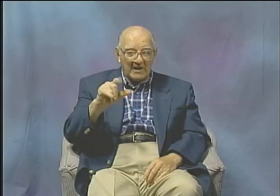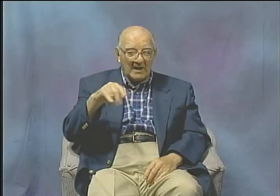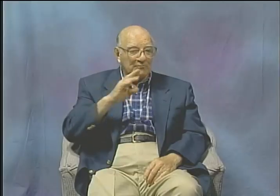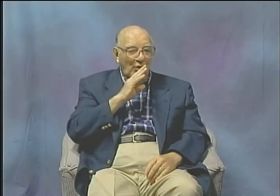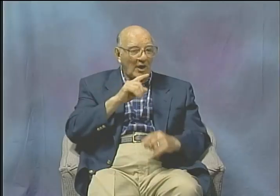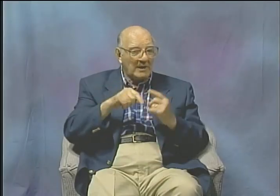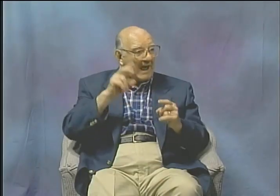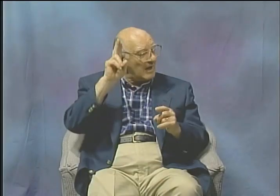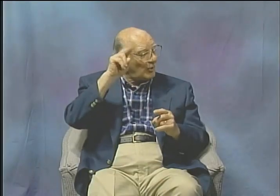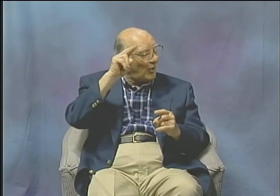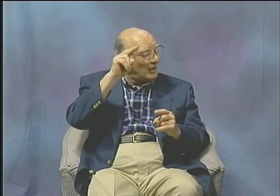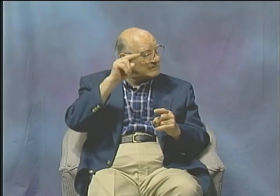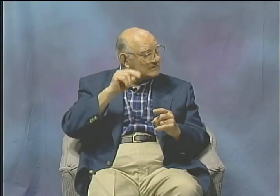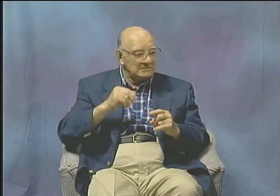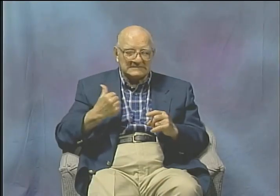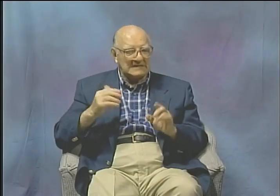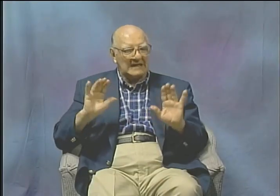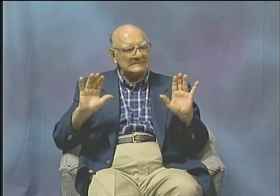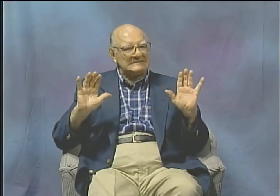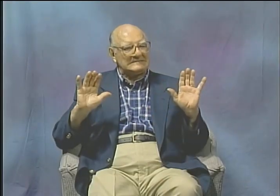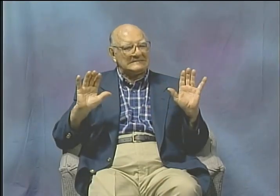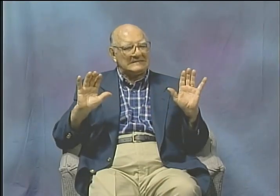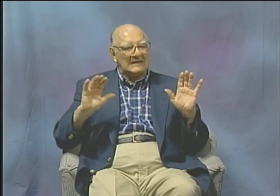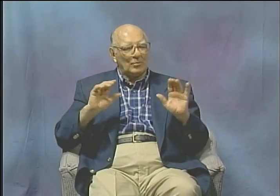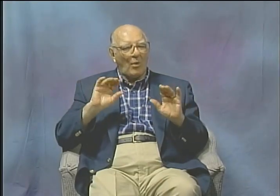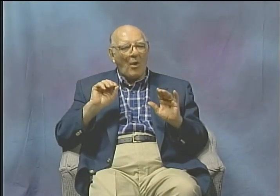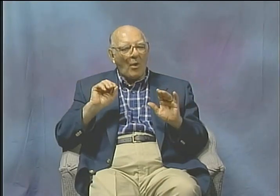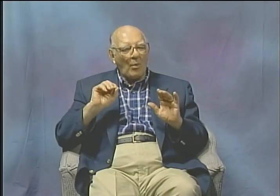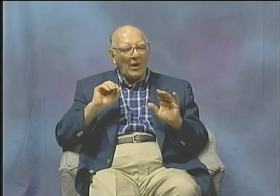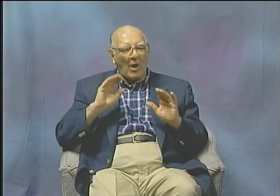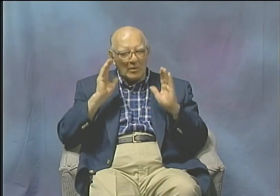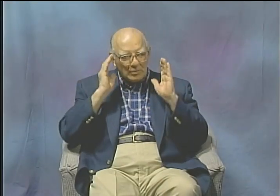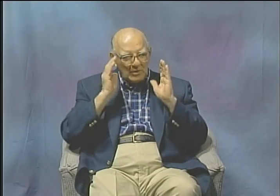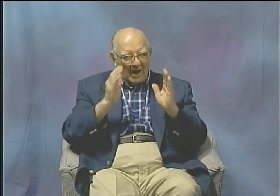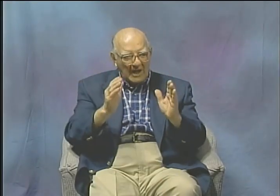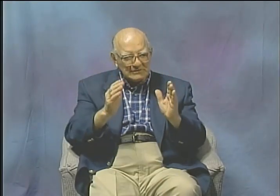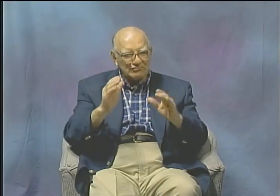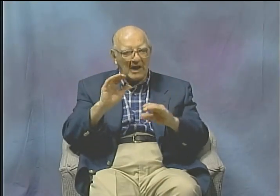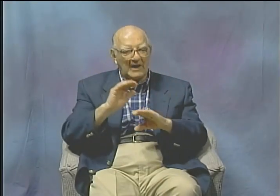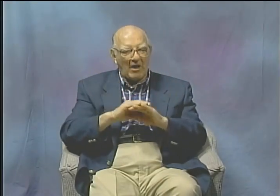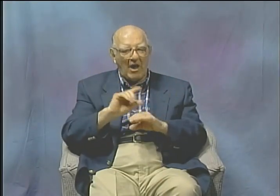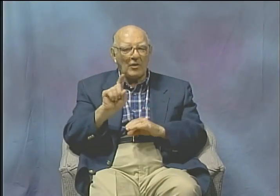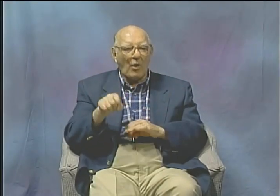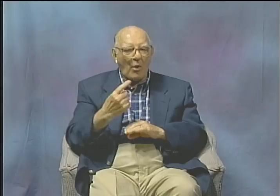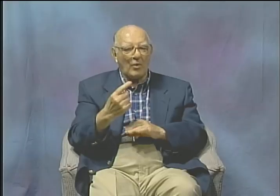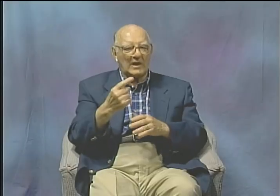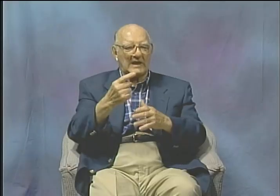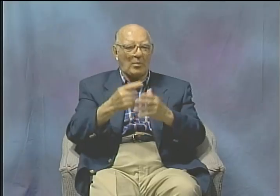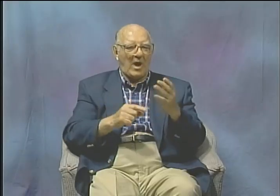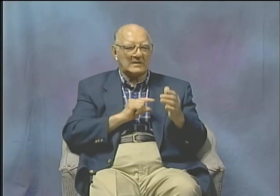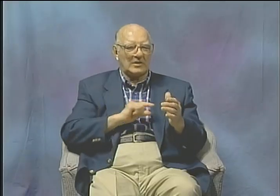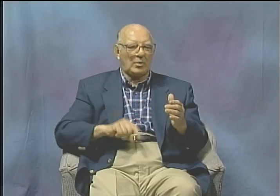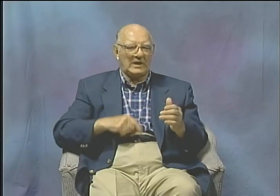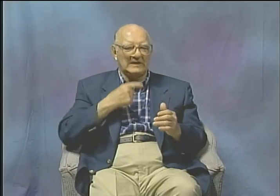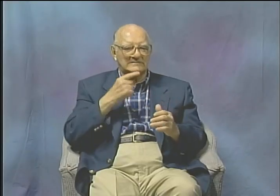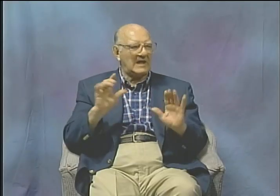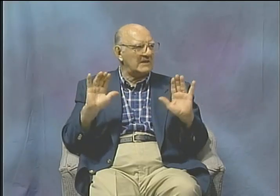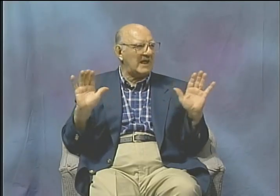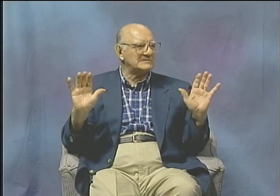Philip talking about the horses. He said, we're going to concentrate on only what the Queen said, that's